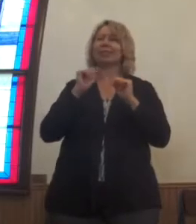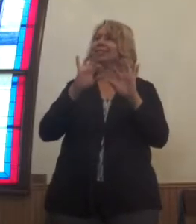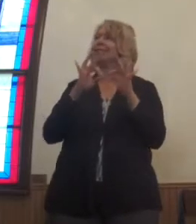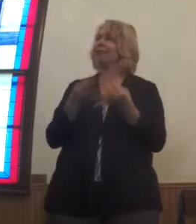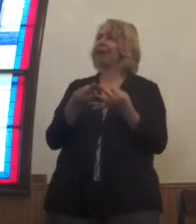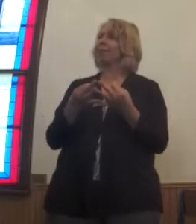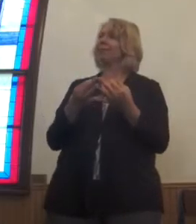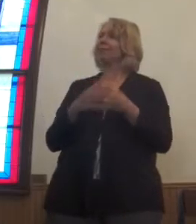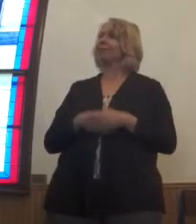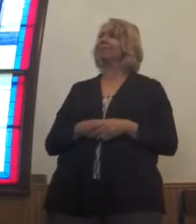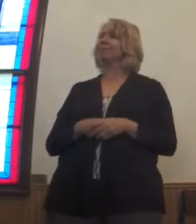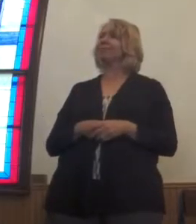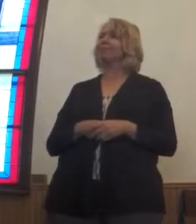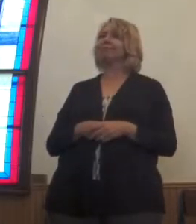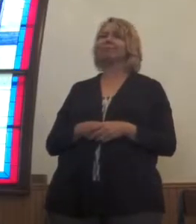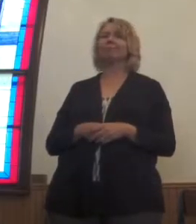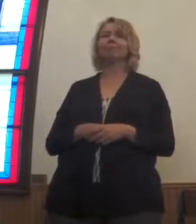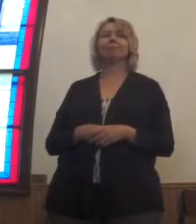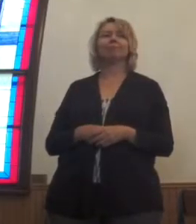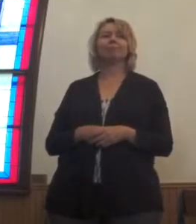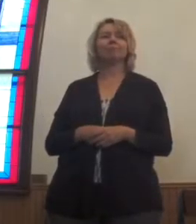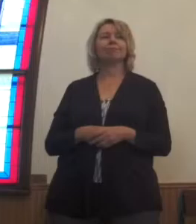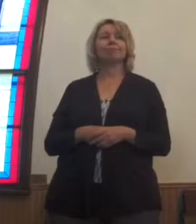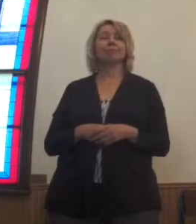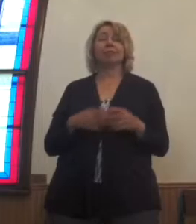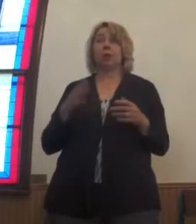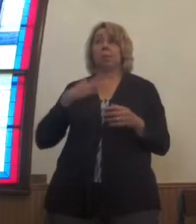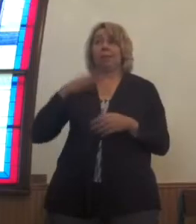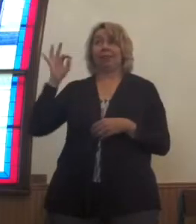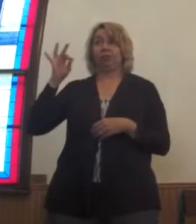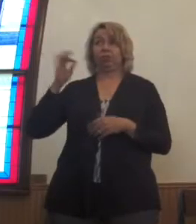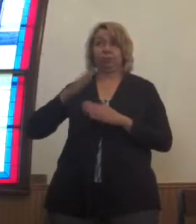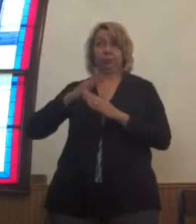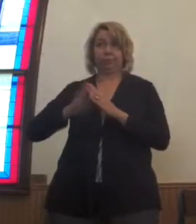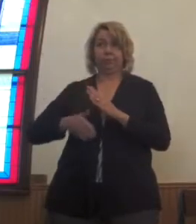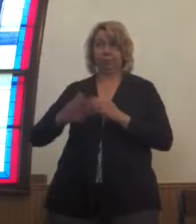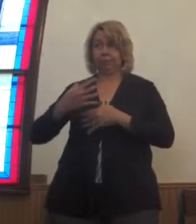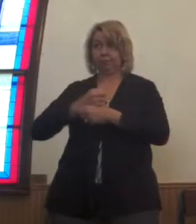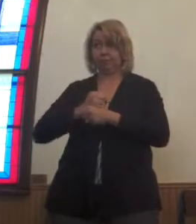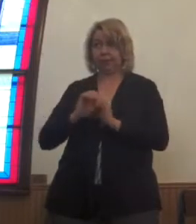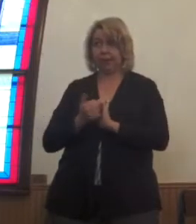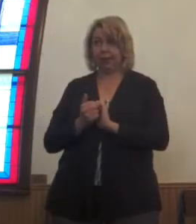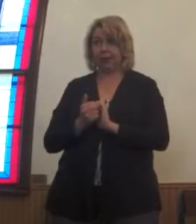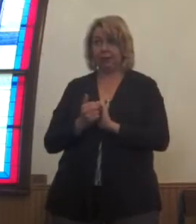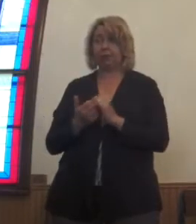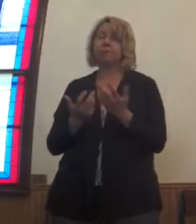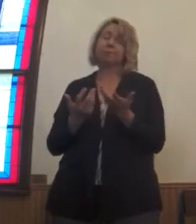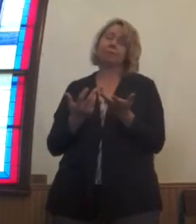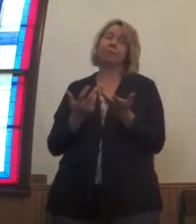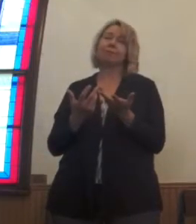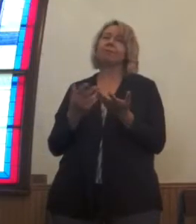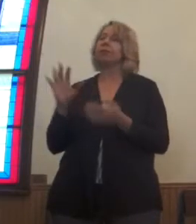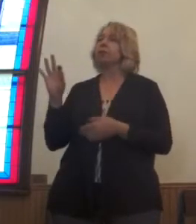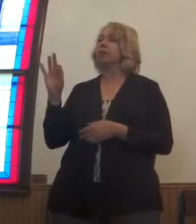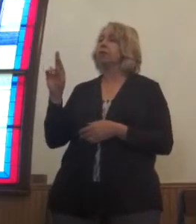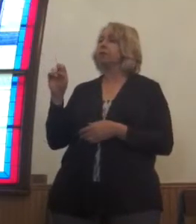part of the neighborhood. So I just want to end my sermon this morning by sharing